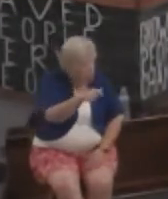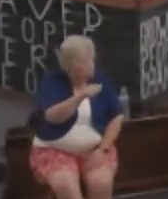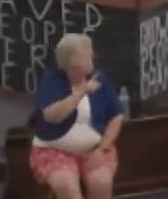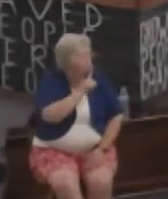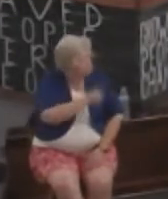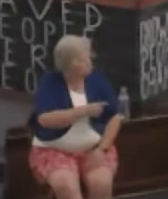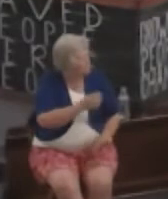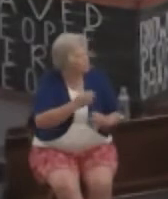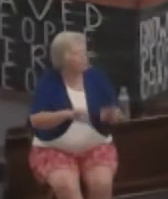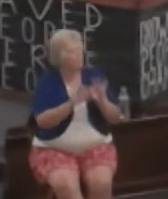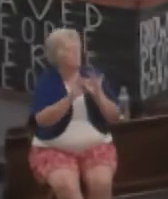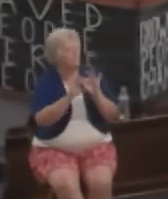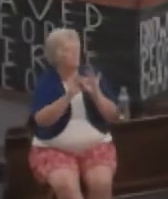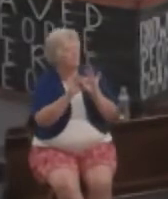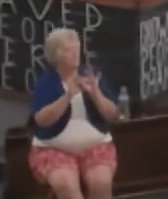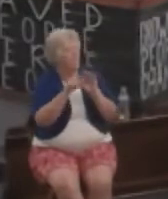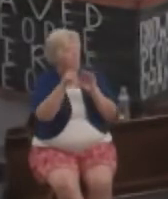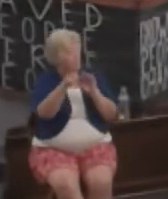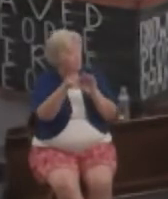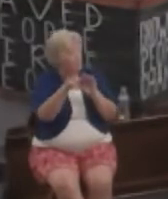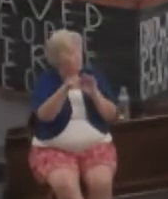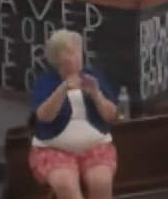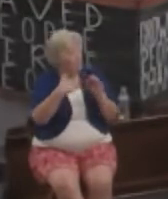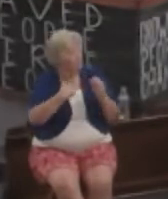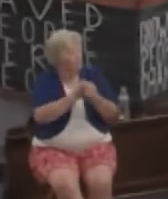second, you are loved.